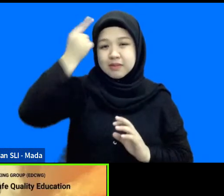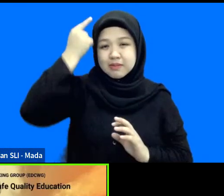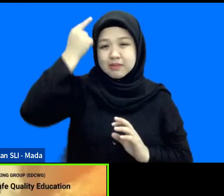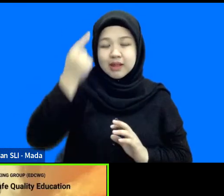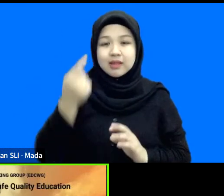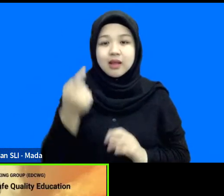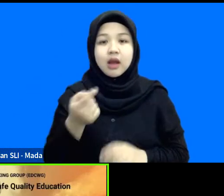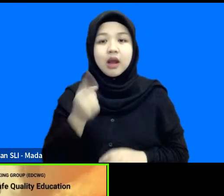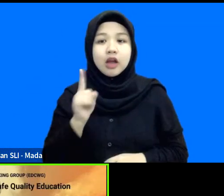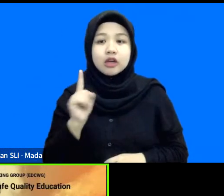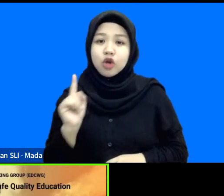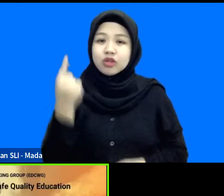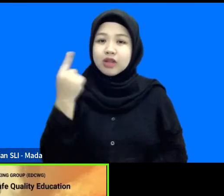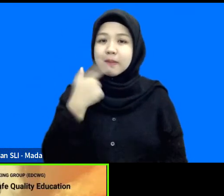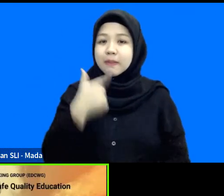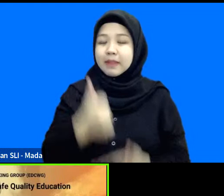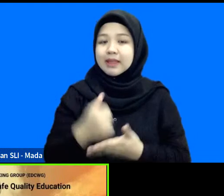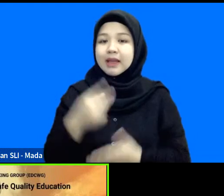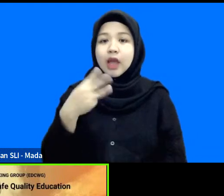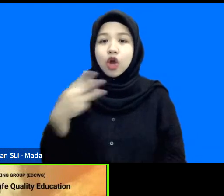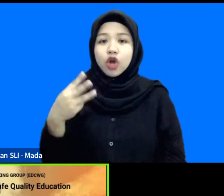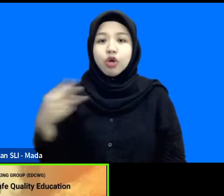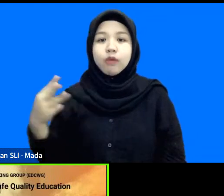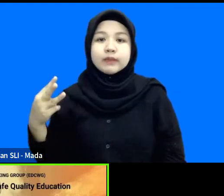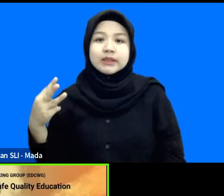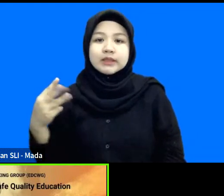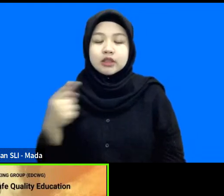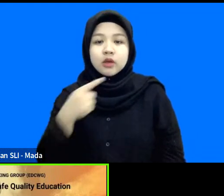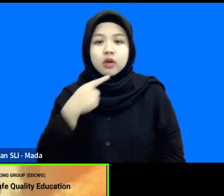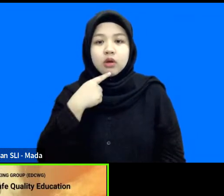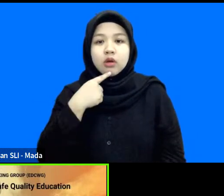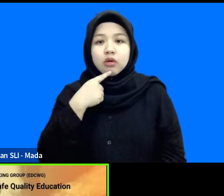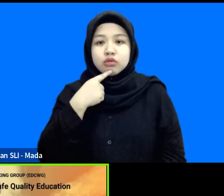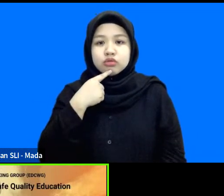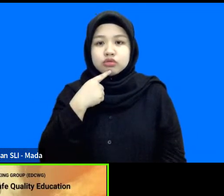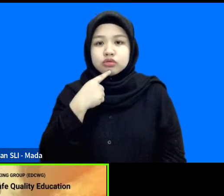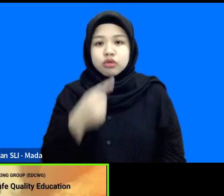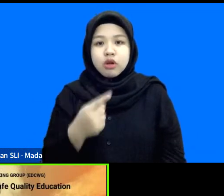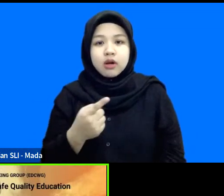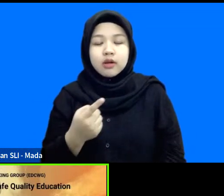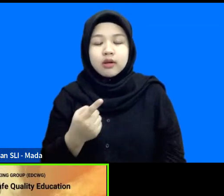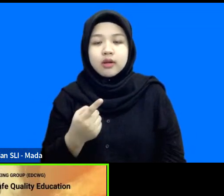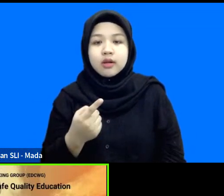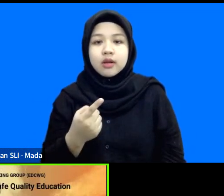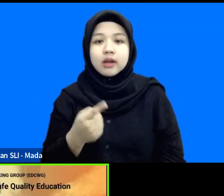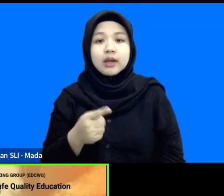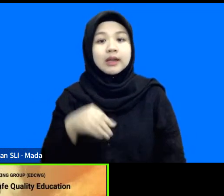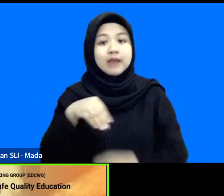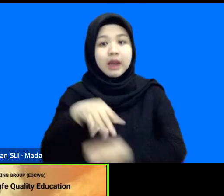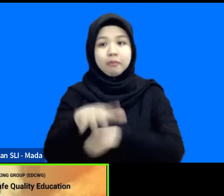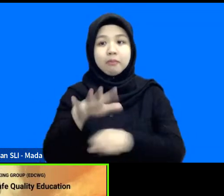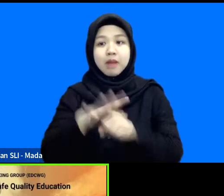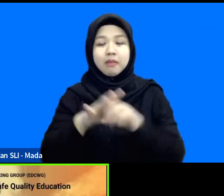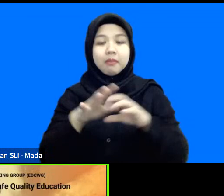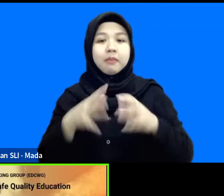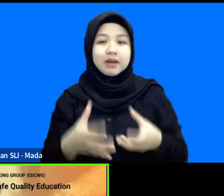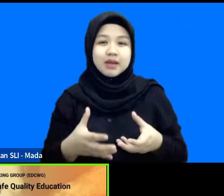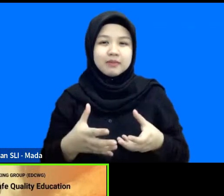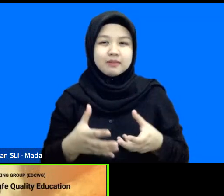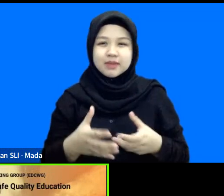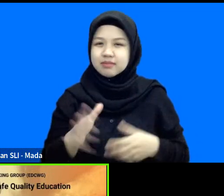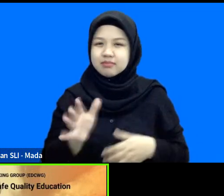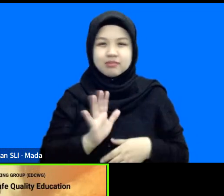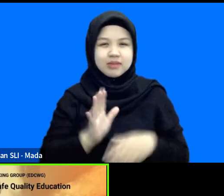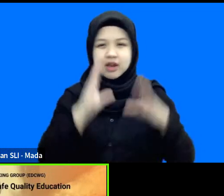well prioritized, unfortunately, given the COVID-19. So the government has to shift to the health system and also the economic recovery, which made sense as